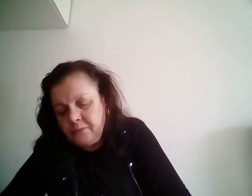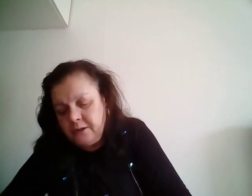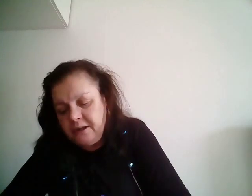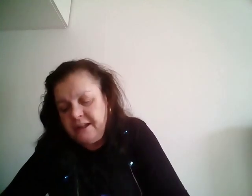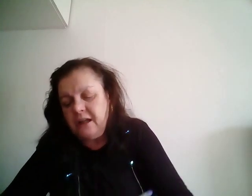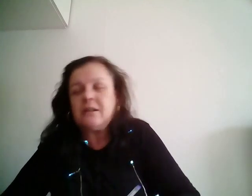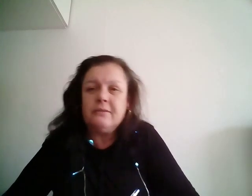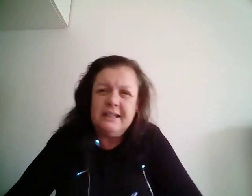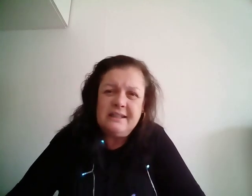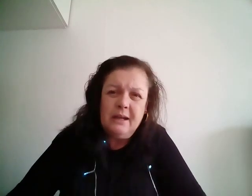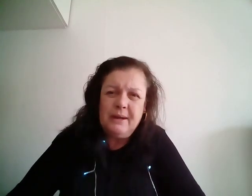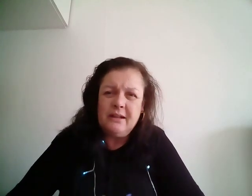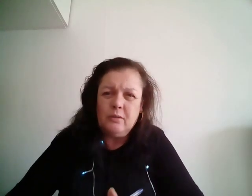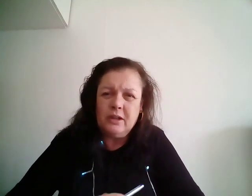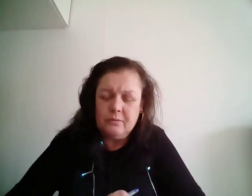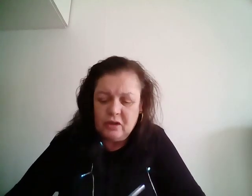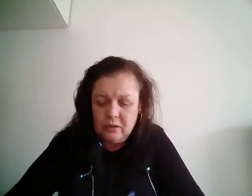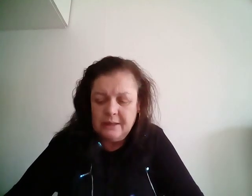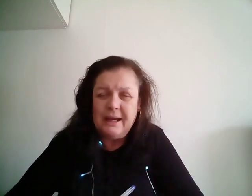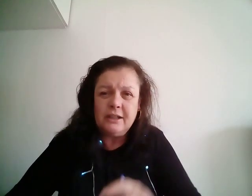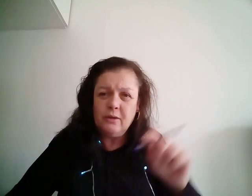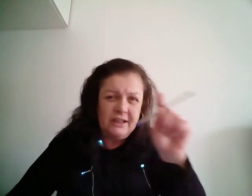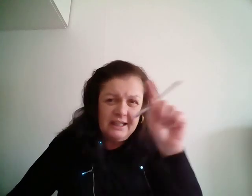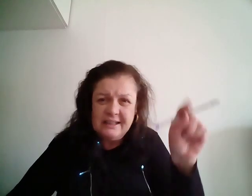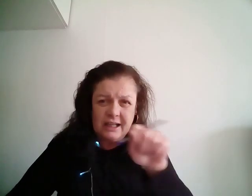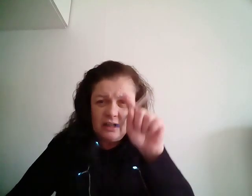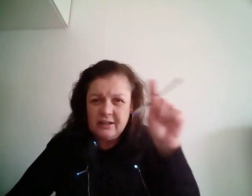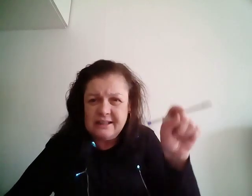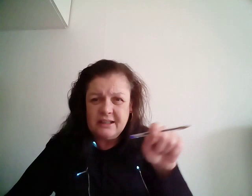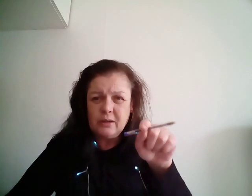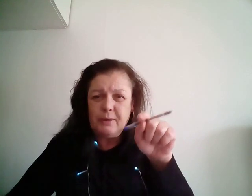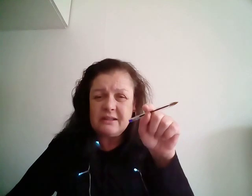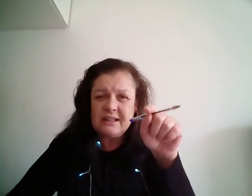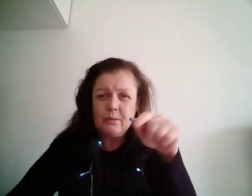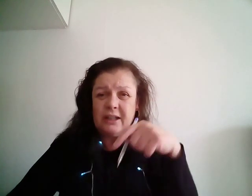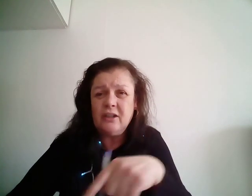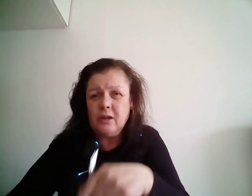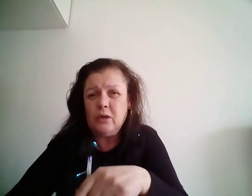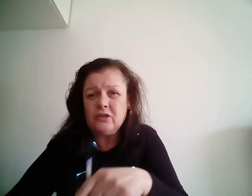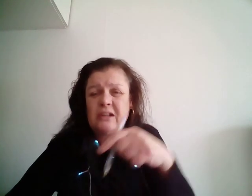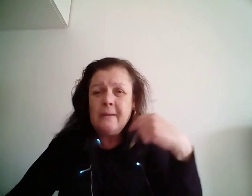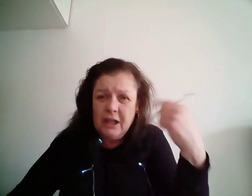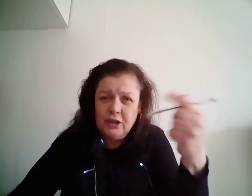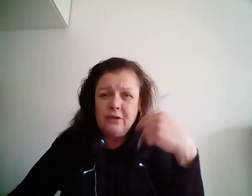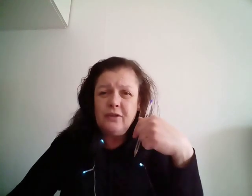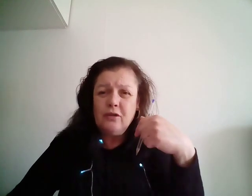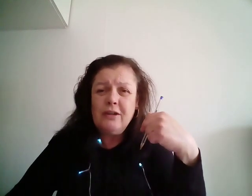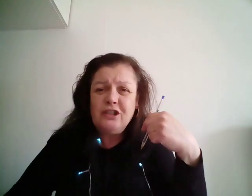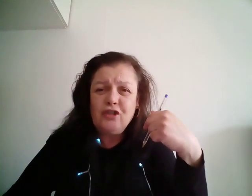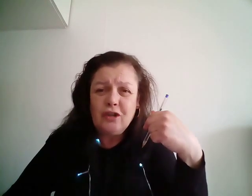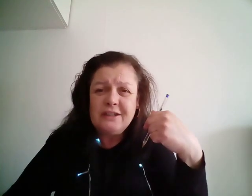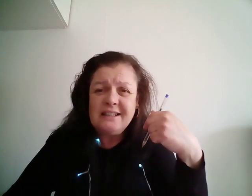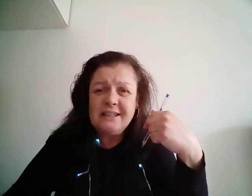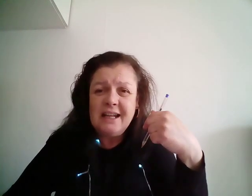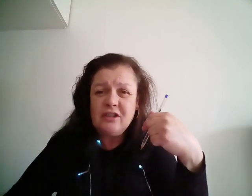The only thing I can really say about the one that I'm talking about, you only need to click on his little box as well, you know, once you've reached your destination